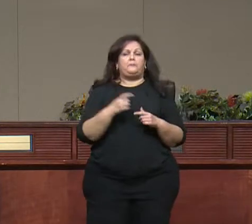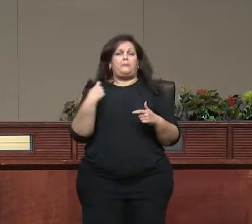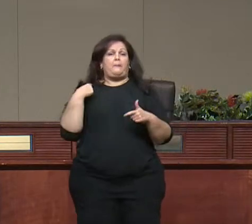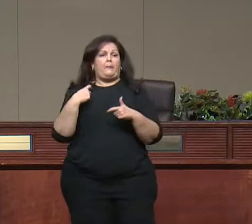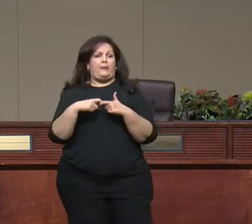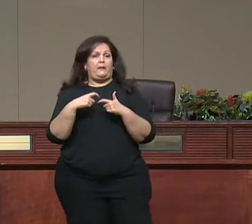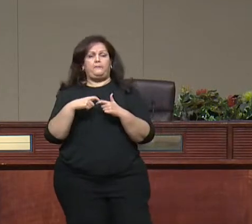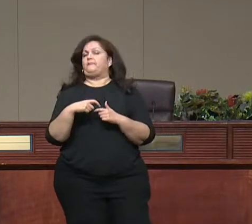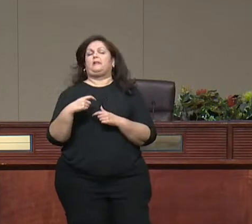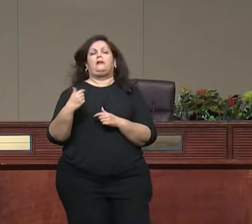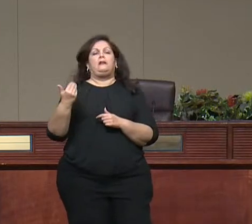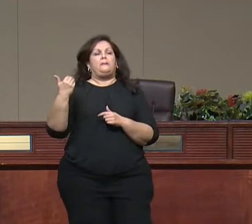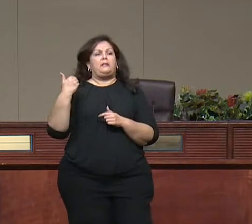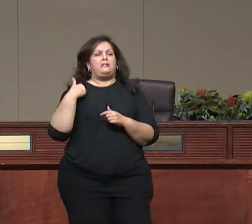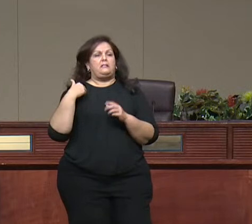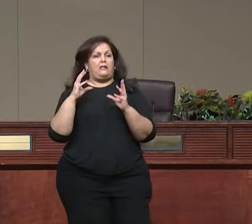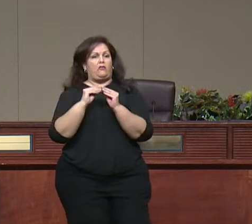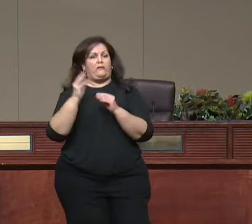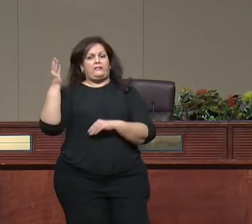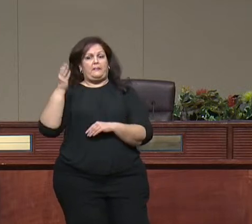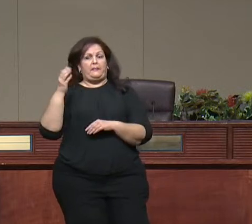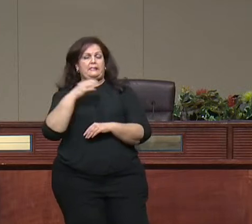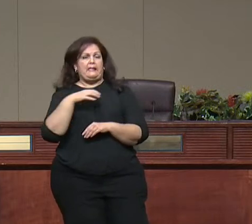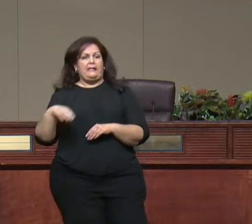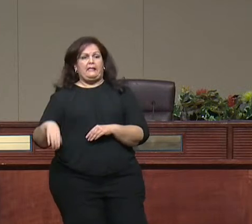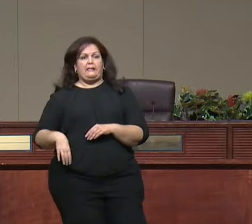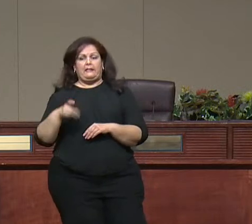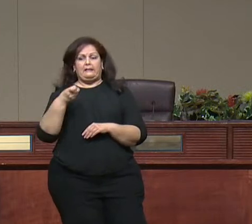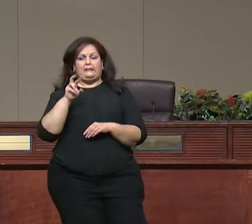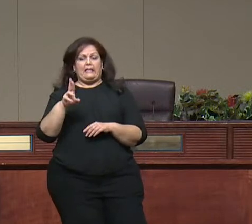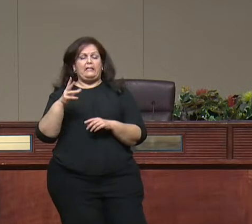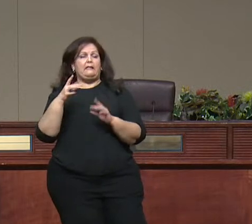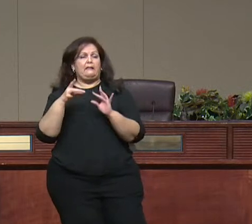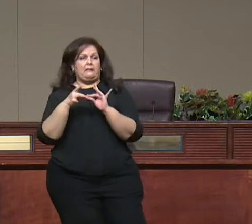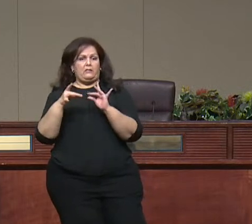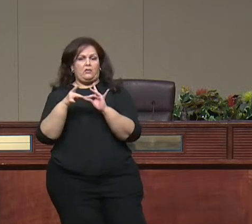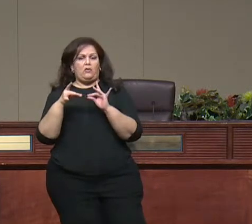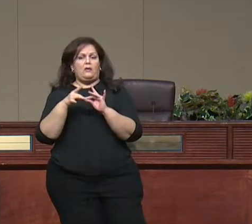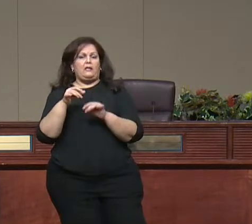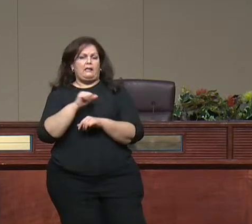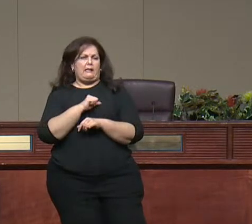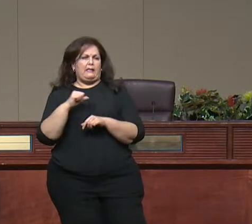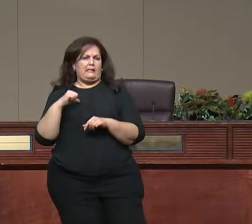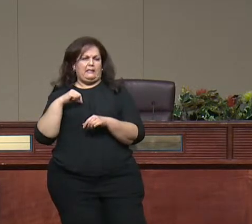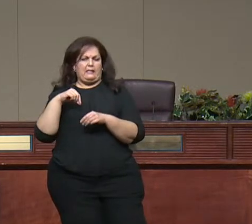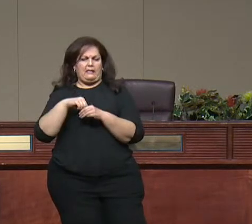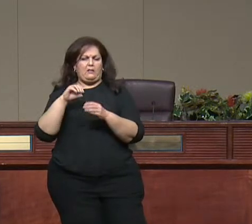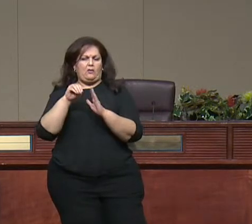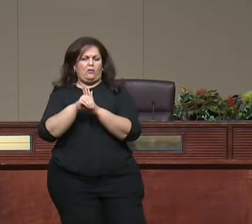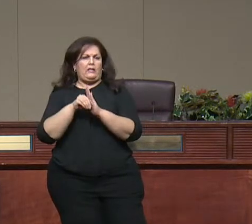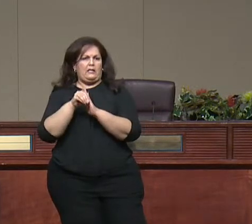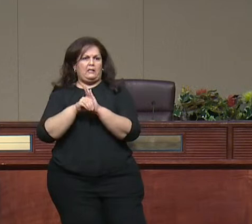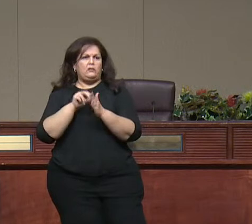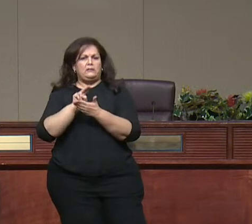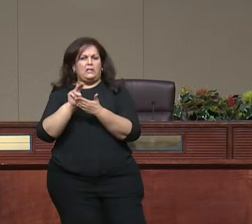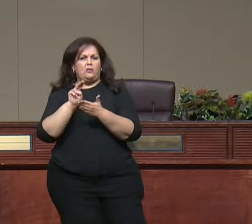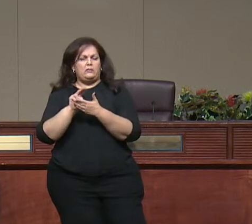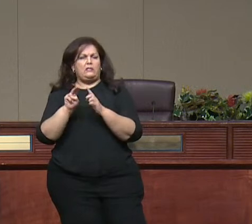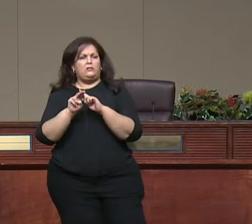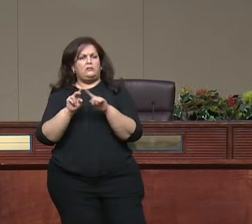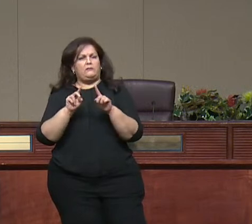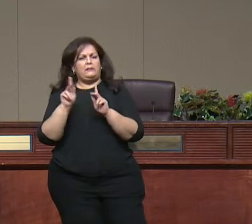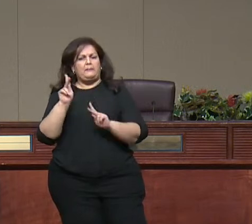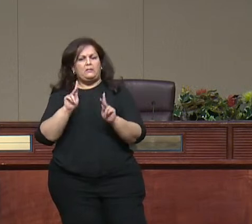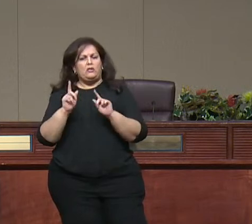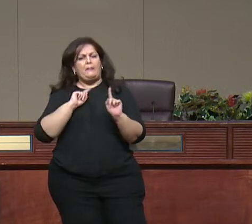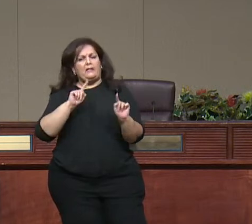En la pasada conferencia de prensa, el alcalde Dyer reportó que la alcaldía de la ciudad de Orlando está utilizando embajadores para